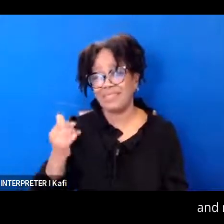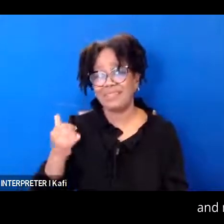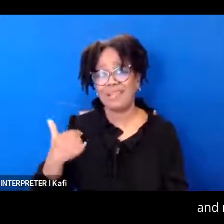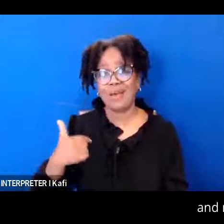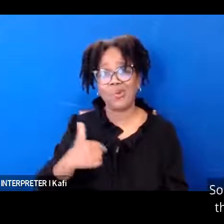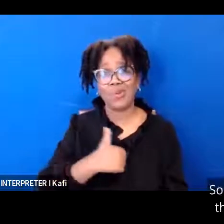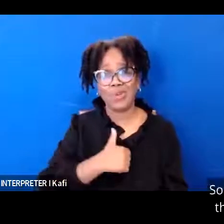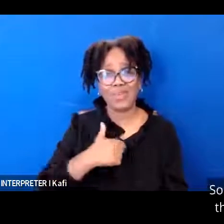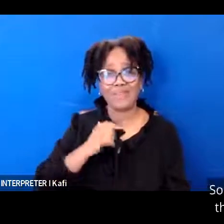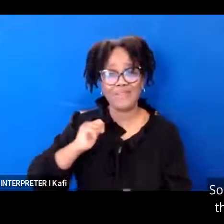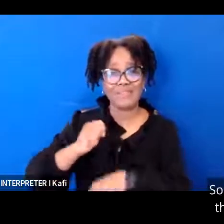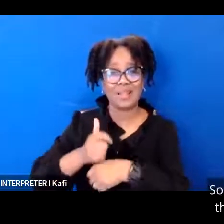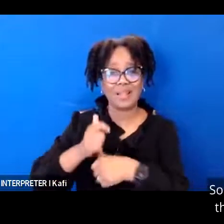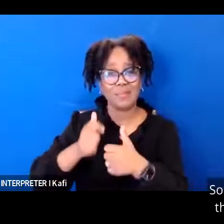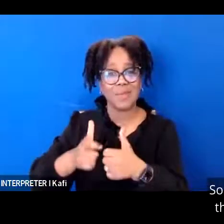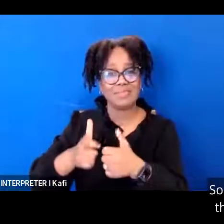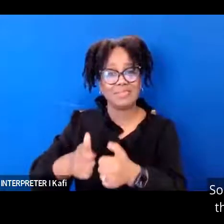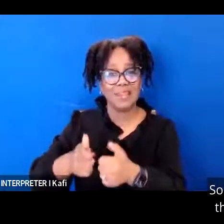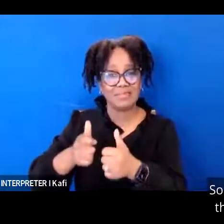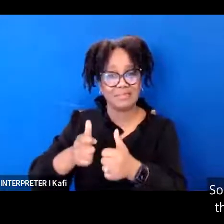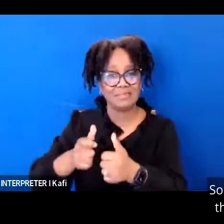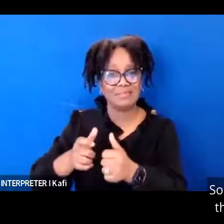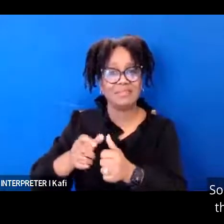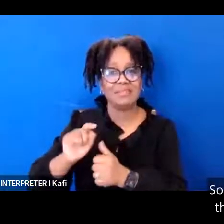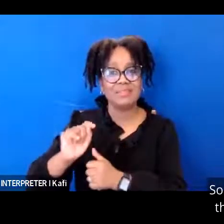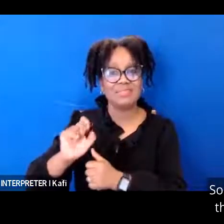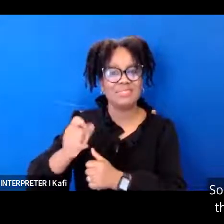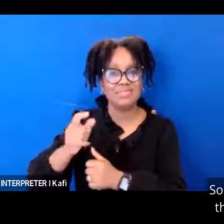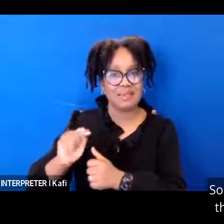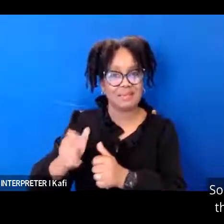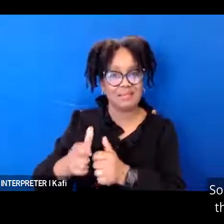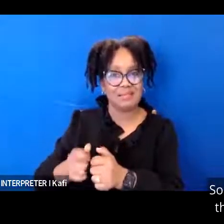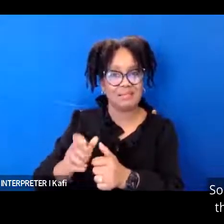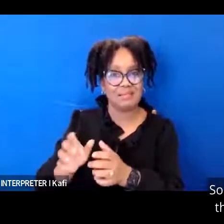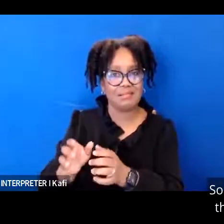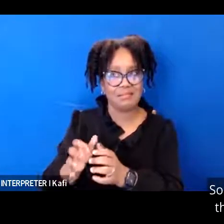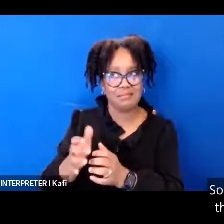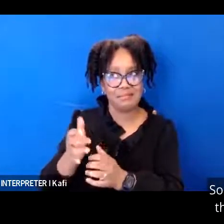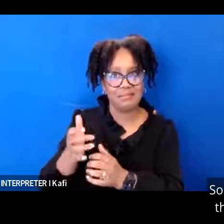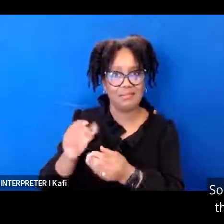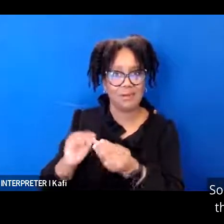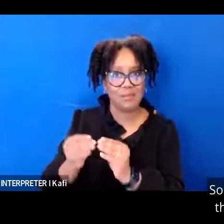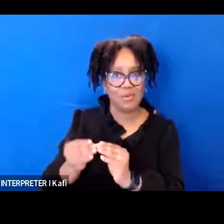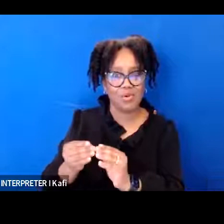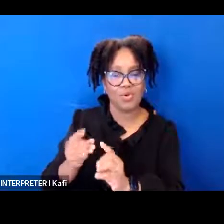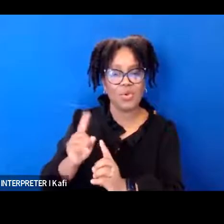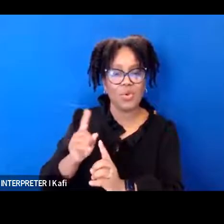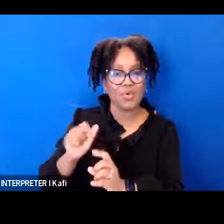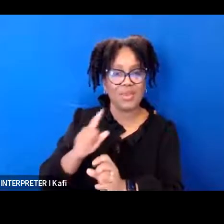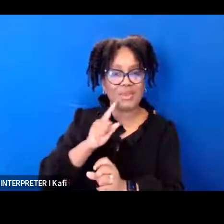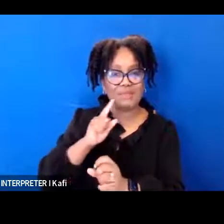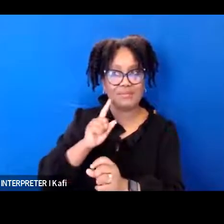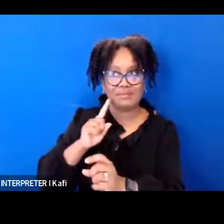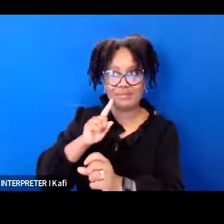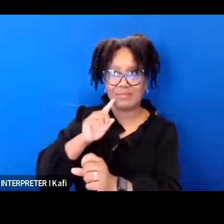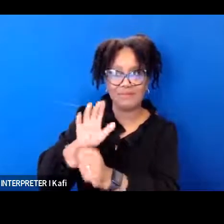senator so if you text confirm kbj that's c-o-n-f-i-r-m-k-b-j